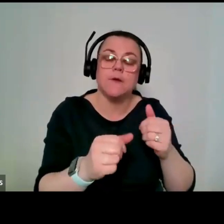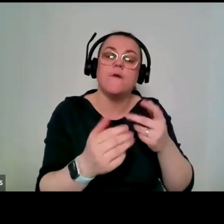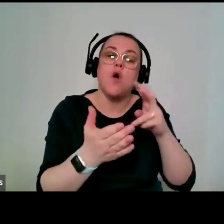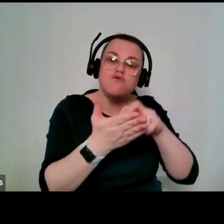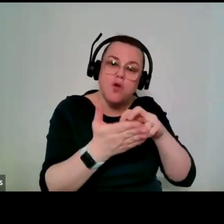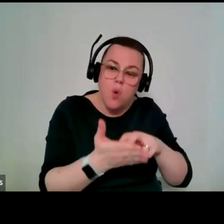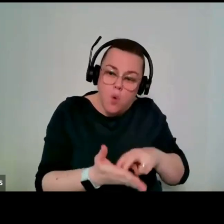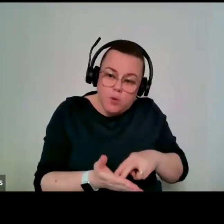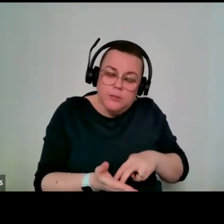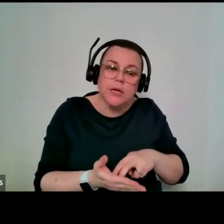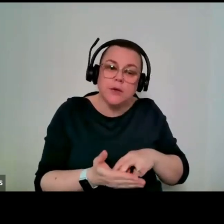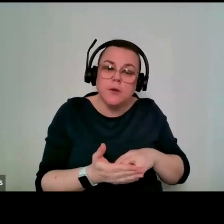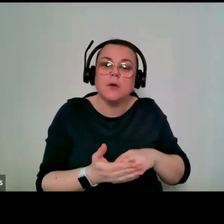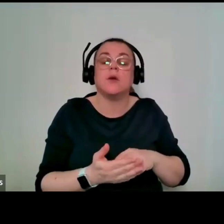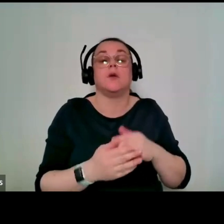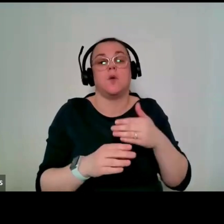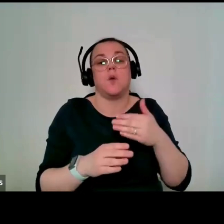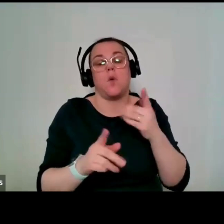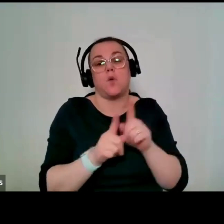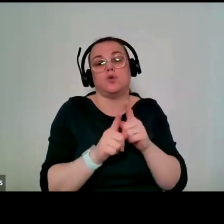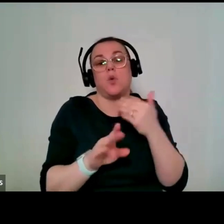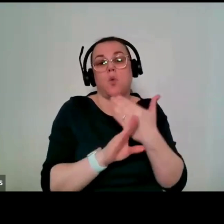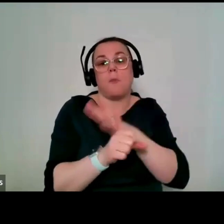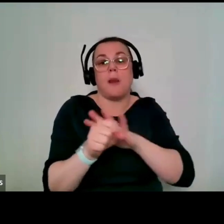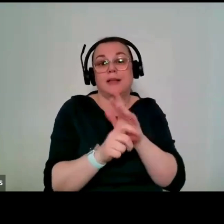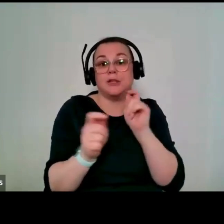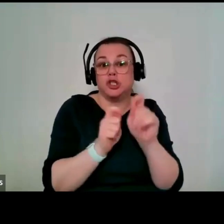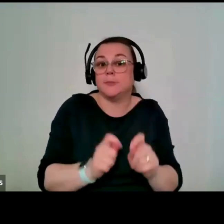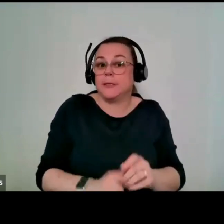also reviewing the workplace adjustment.